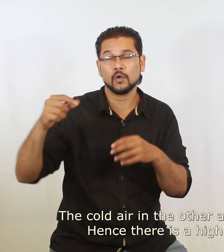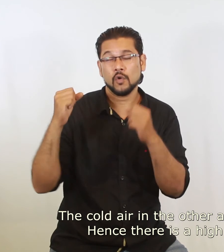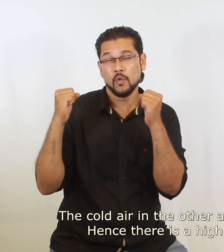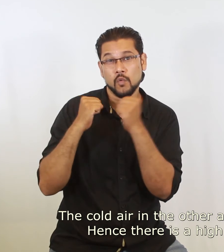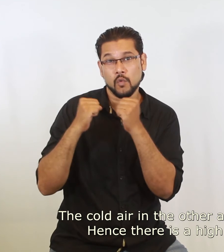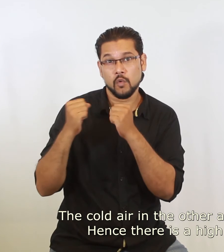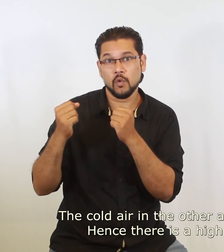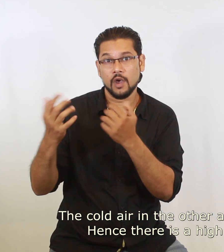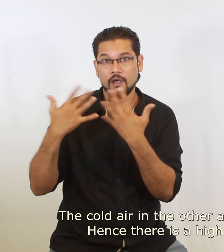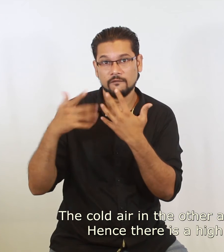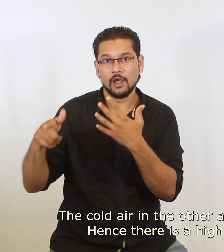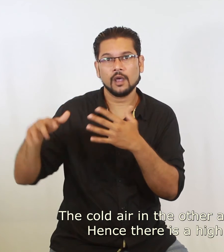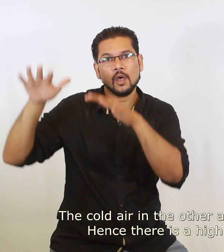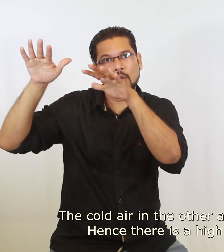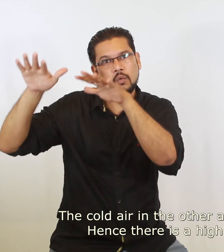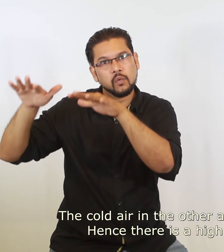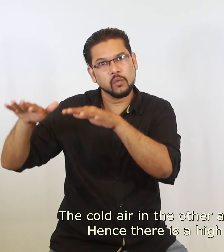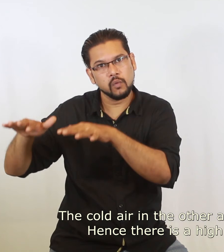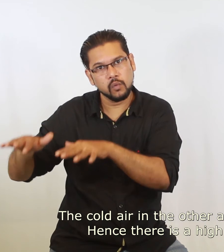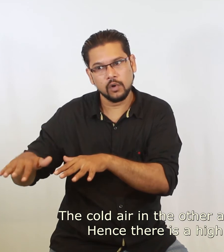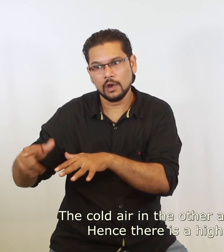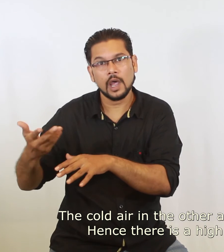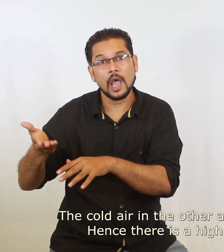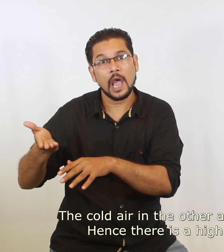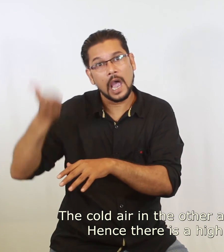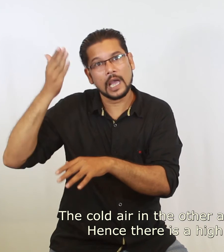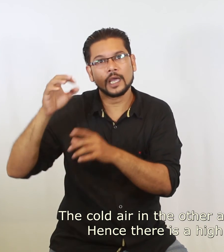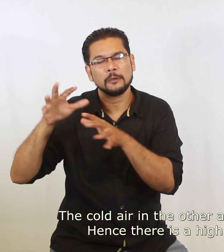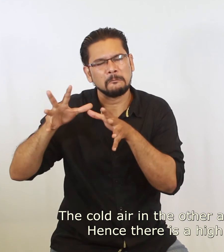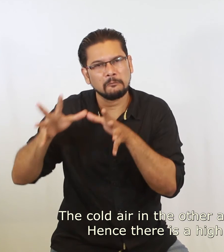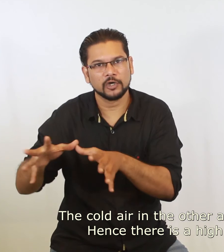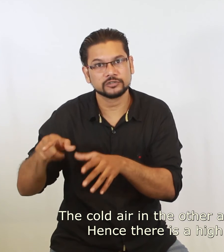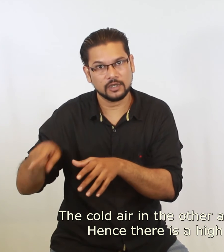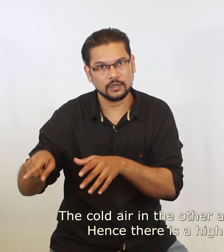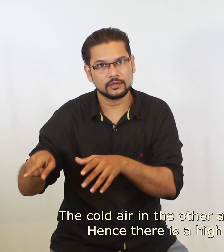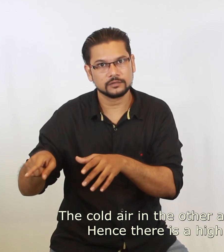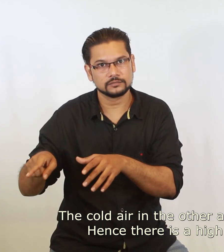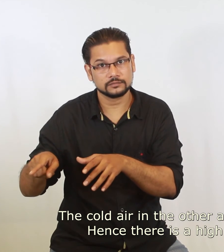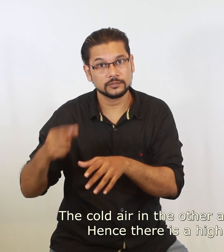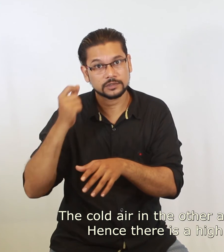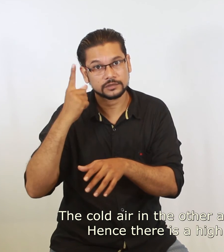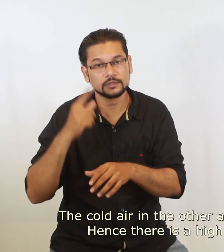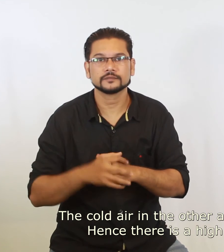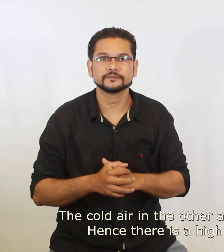The cold air in the outer area is heavier, hence there is a high pressure.